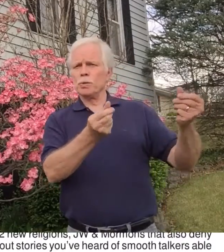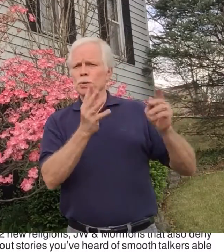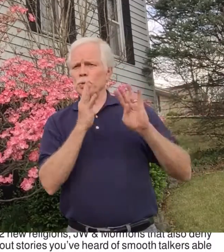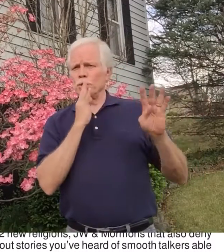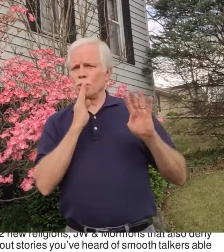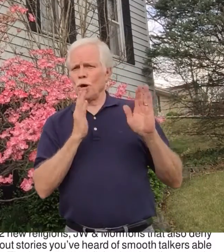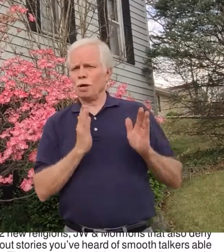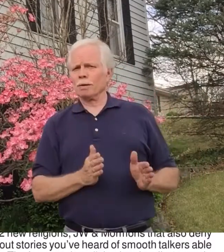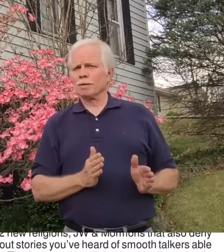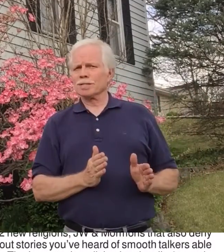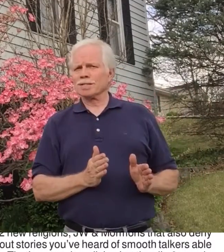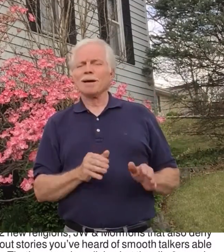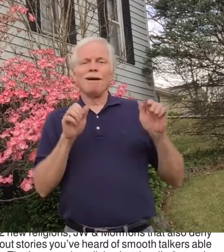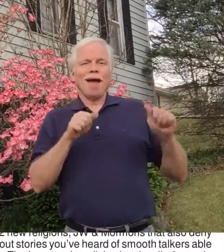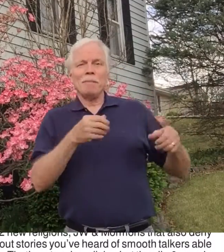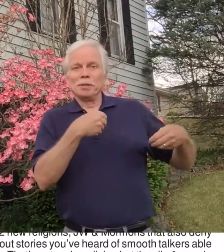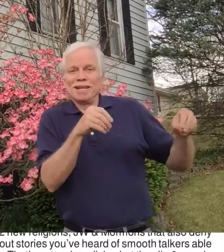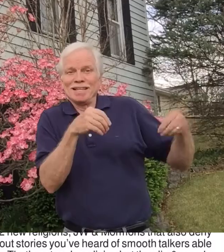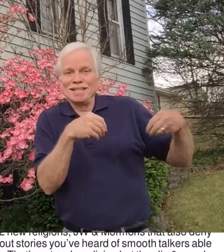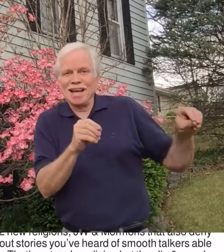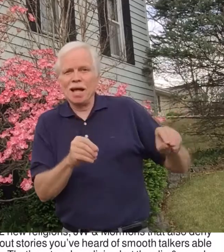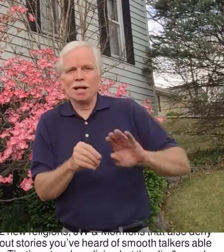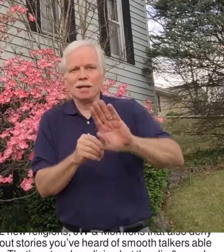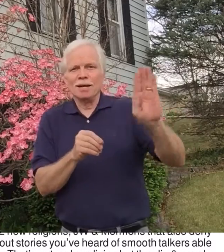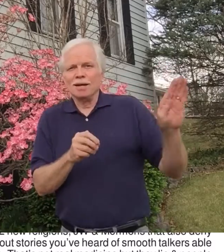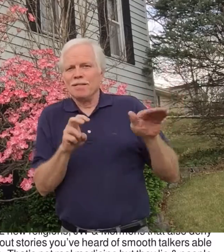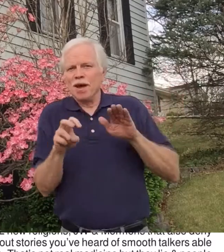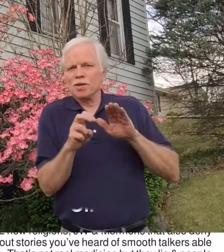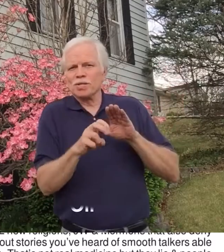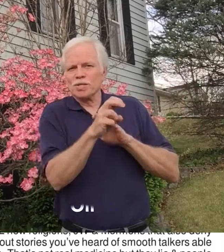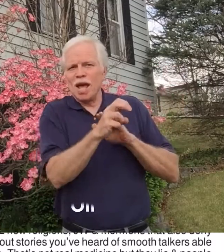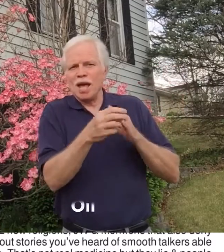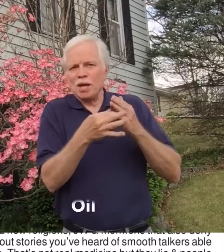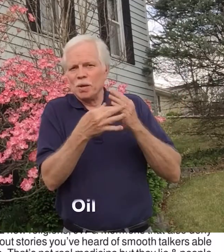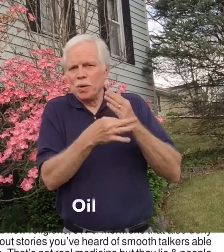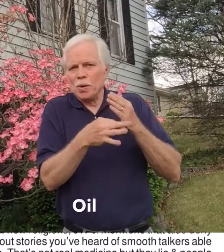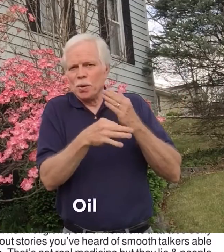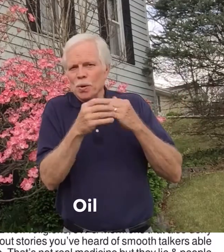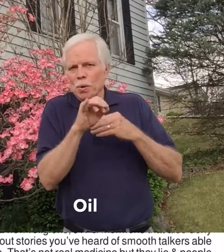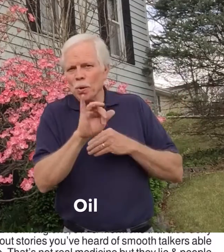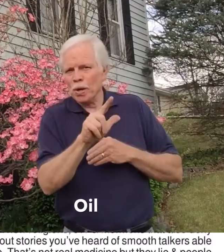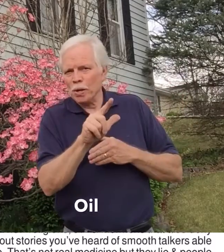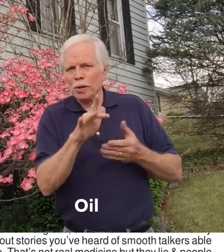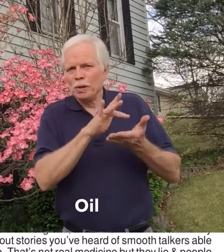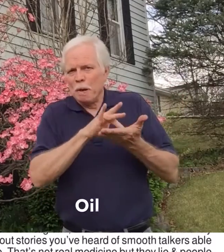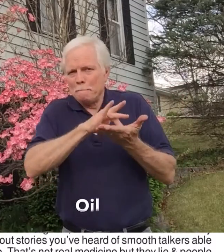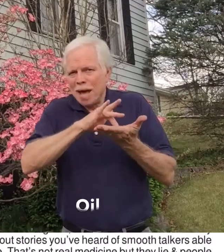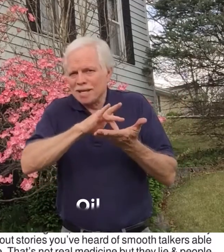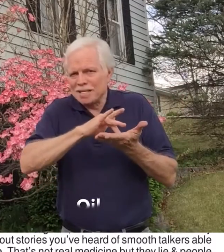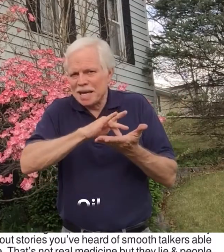talkers able to sell their snake oil medicine.